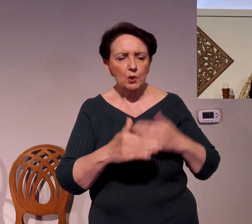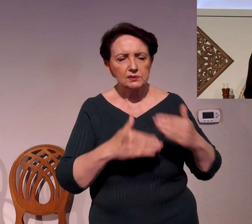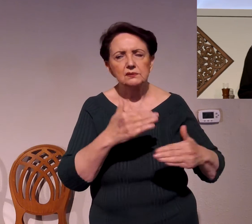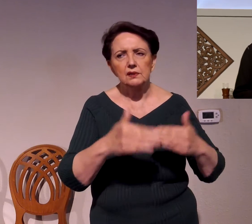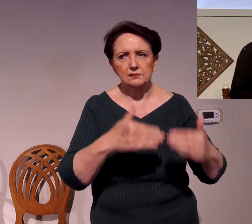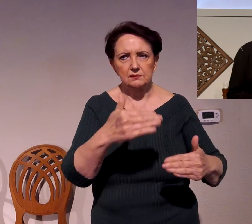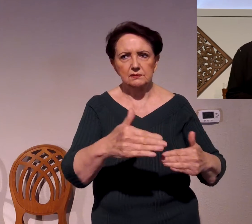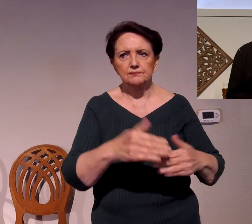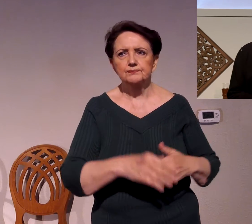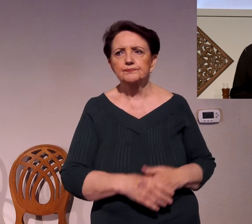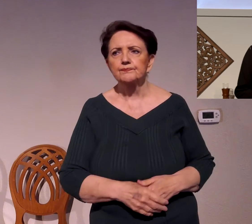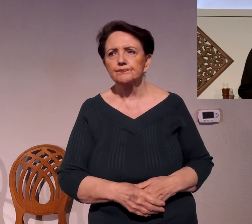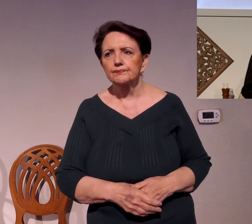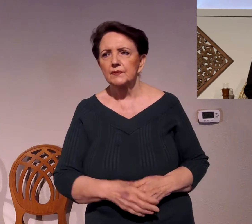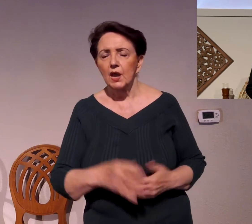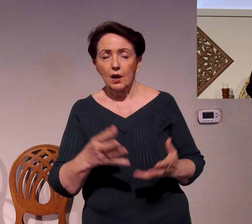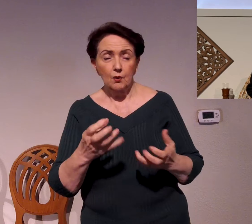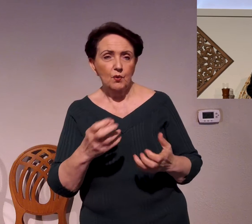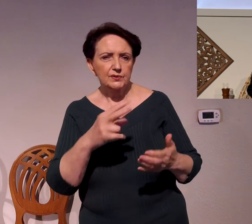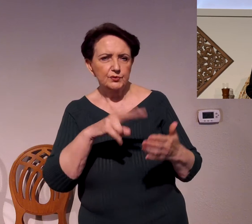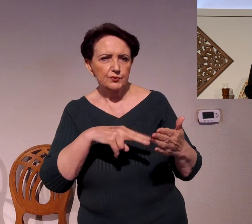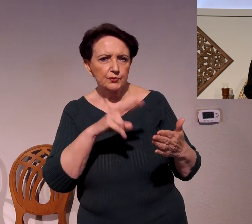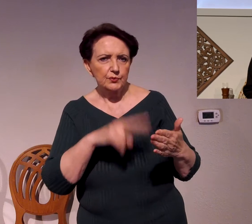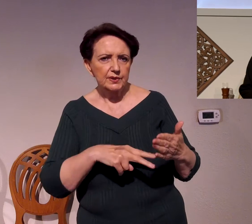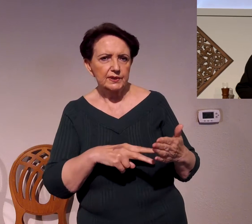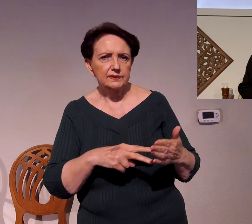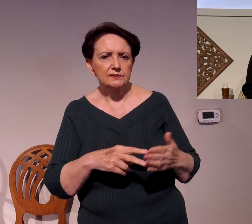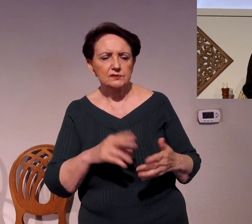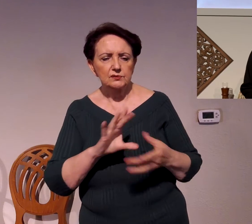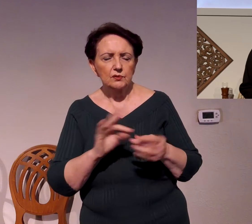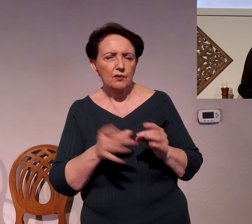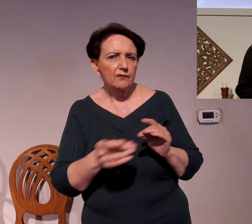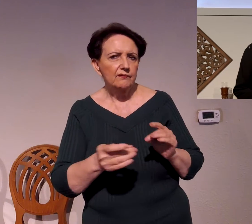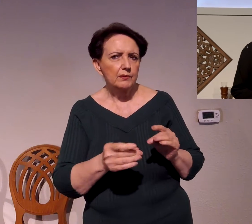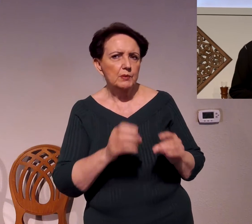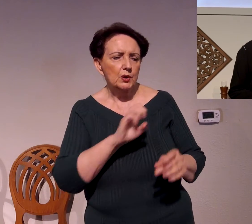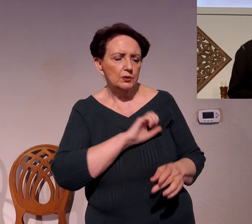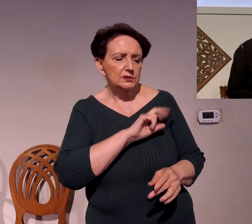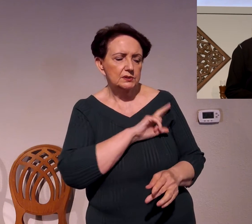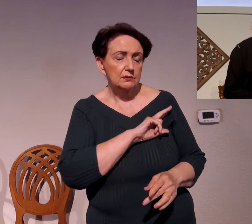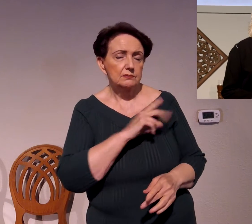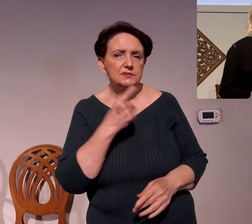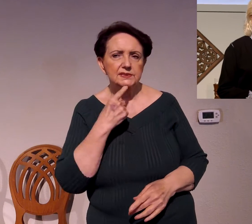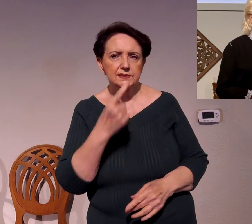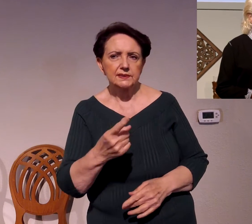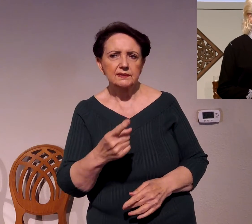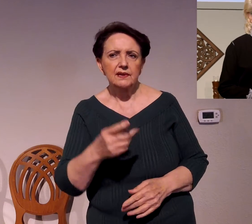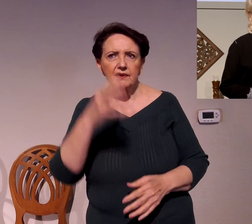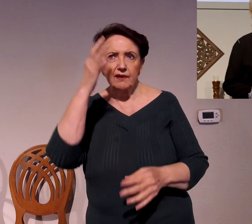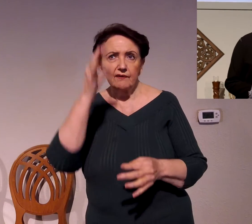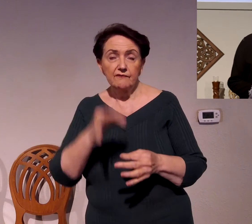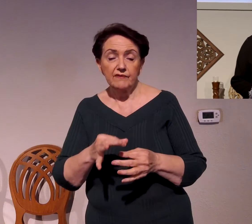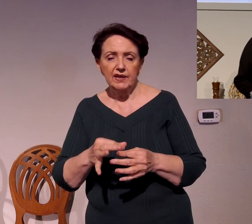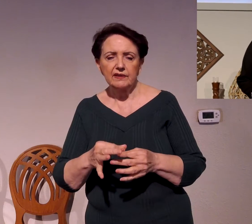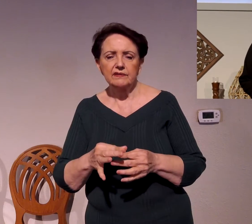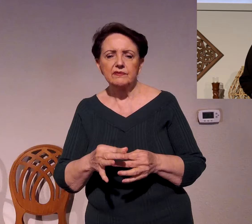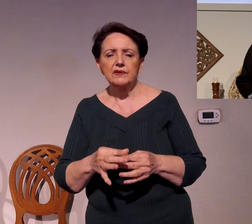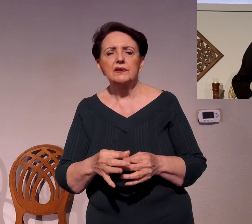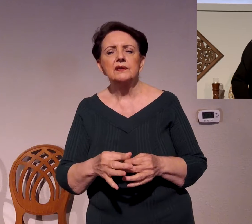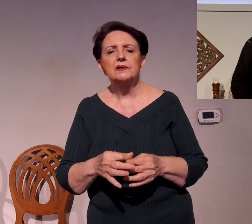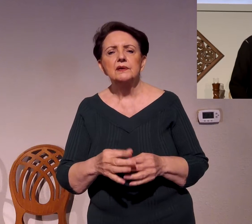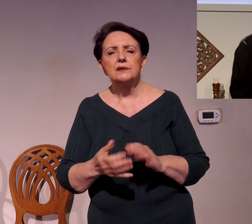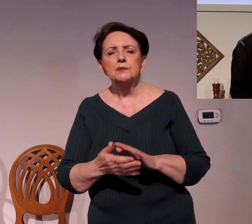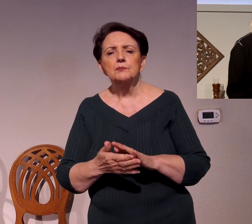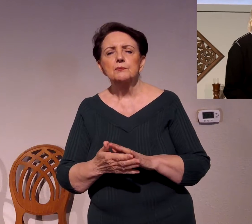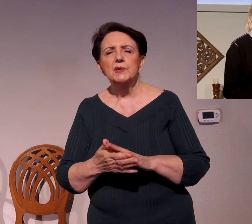want to read this excerpt. This is excerpts from Ernest Holmes. He says this: faith resolves itself into a mental